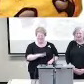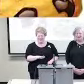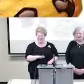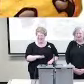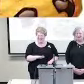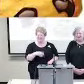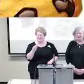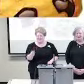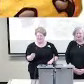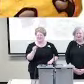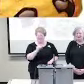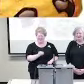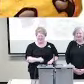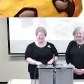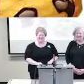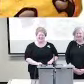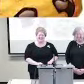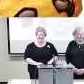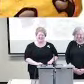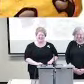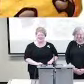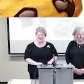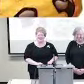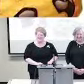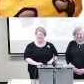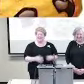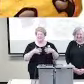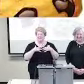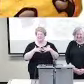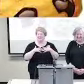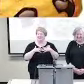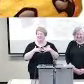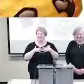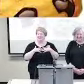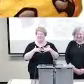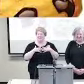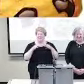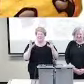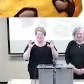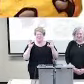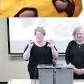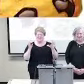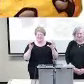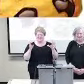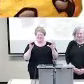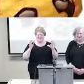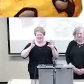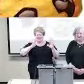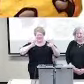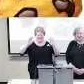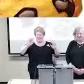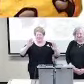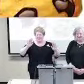and then the cookie the worst first and then the dessert that's the same thing with us whatever is your worst